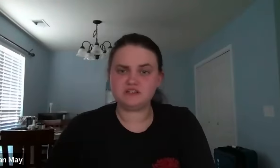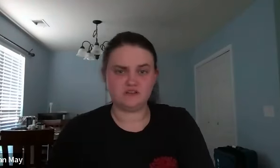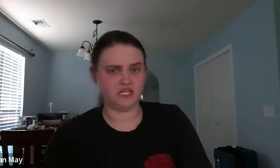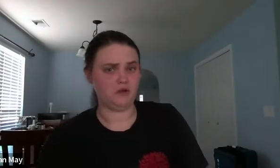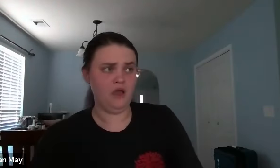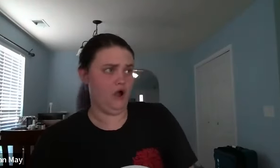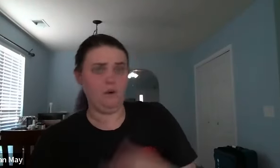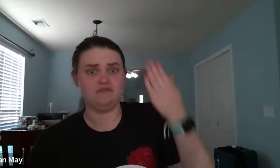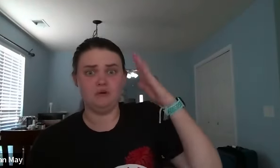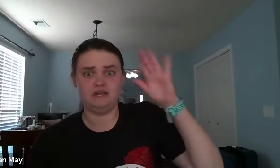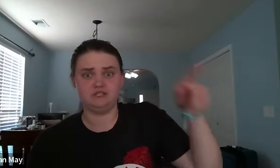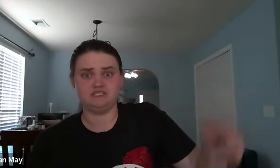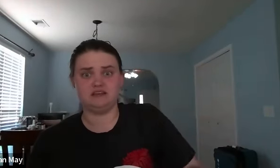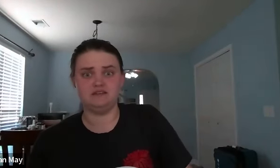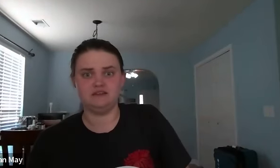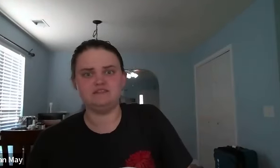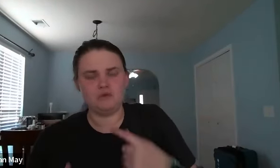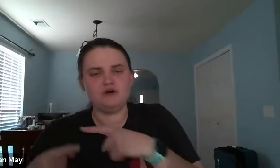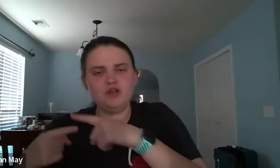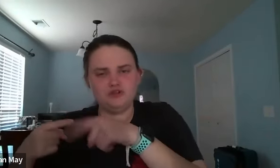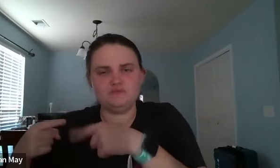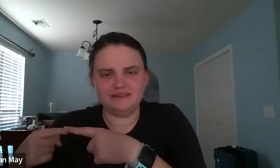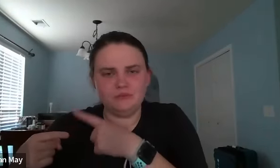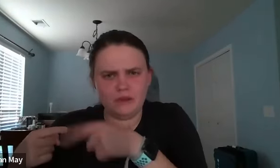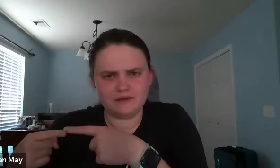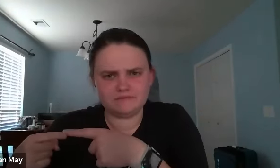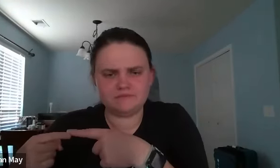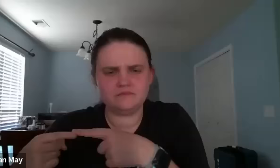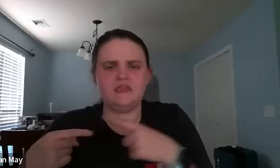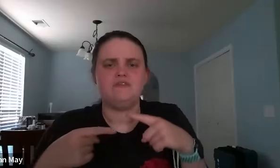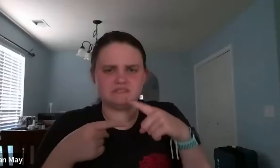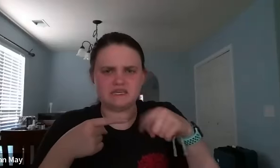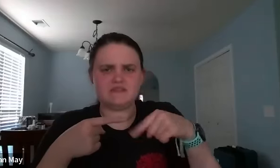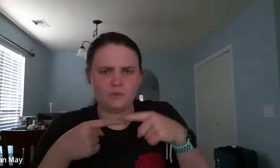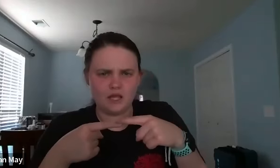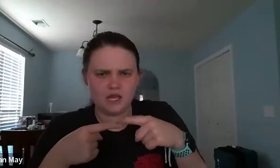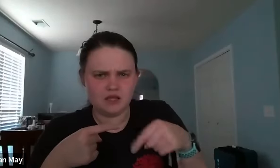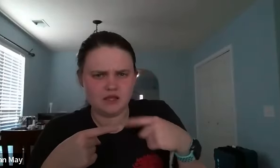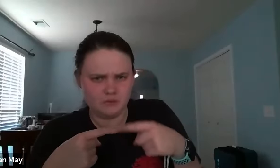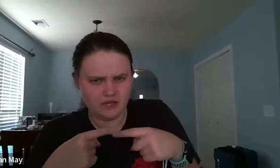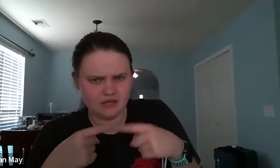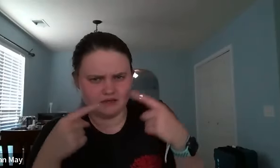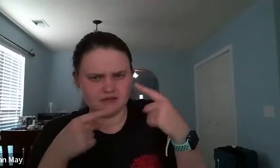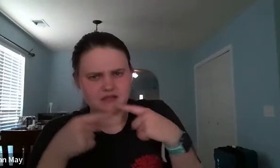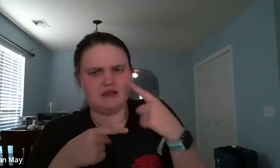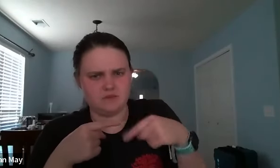to look and go, oh, I have no idea what she said. No, they'll know you mean when. And this is again, that when kind of eyebrows